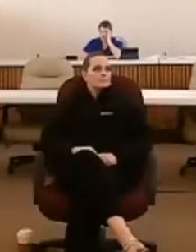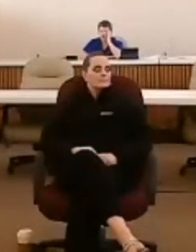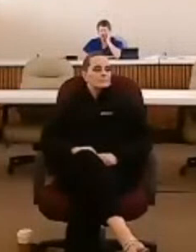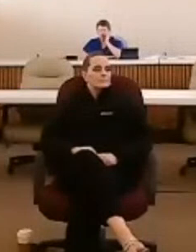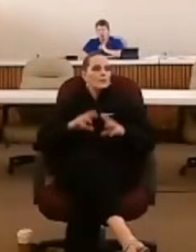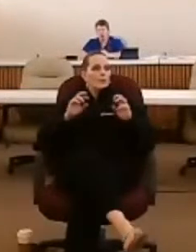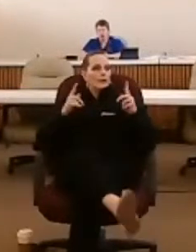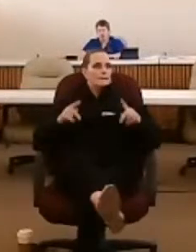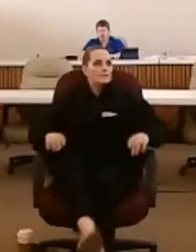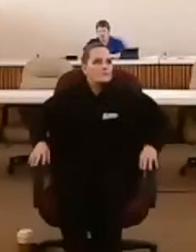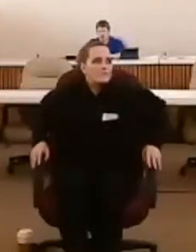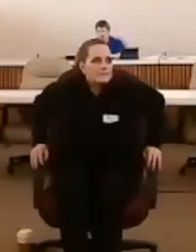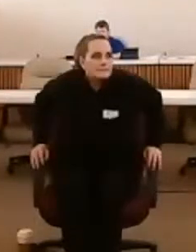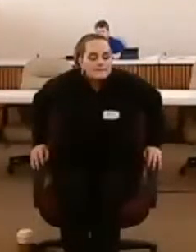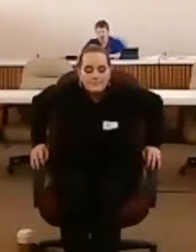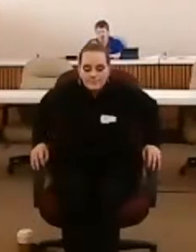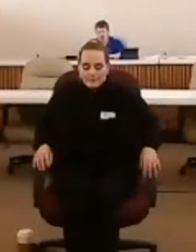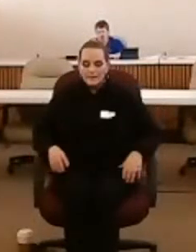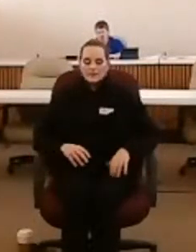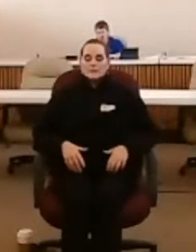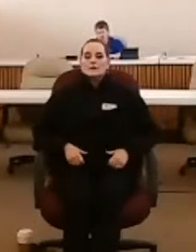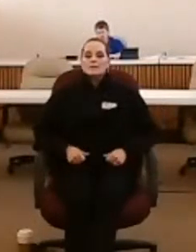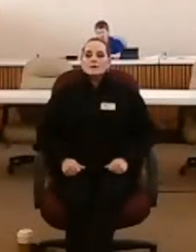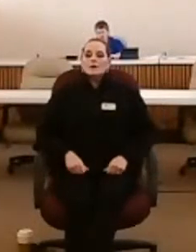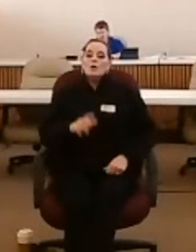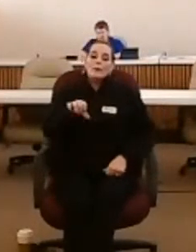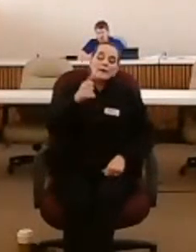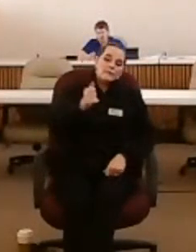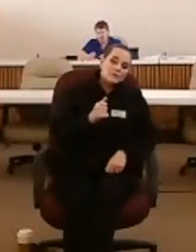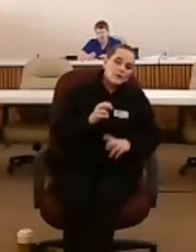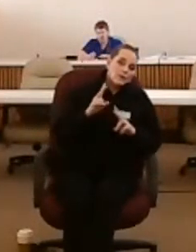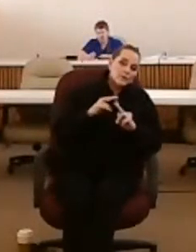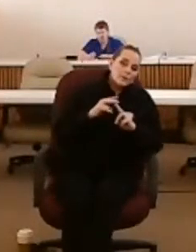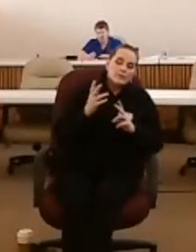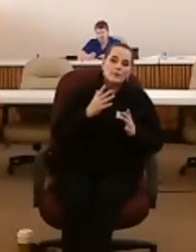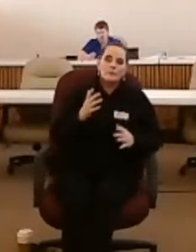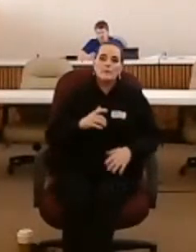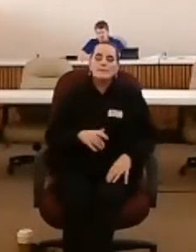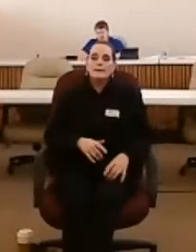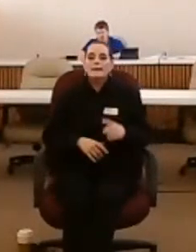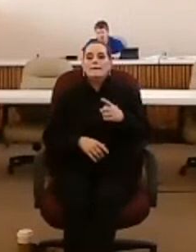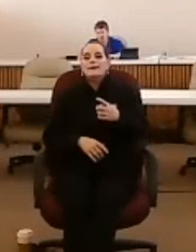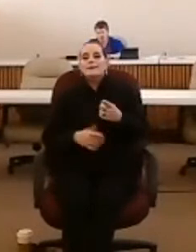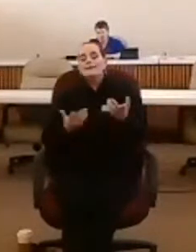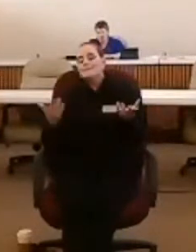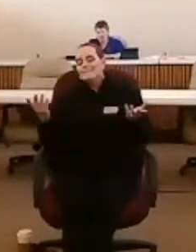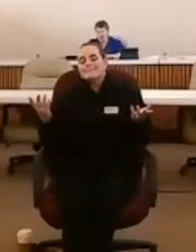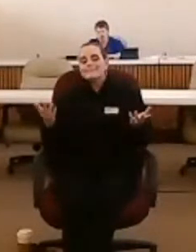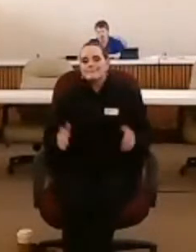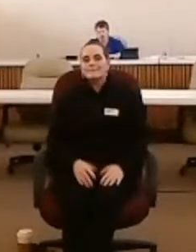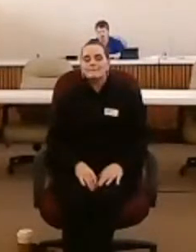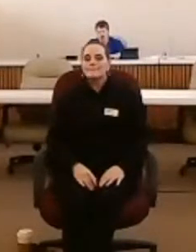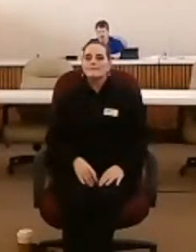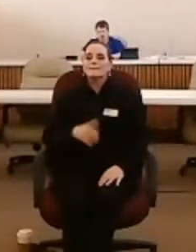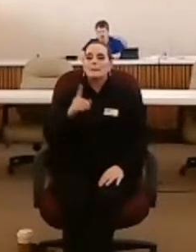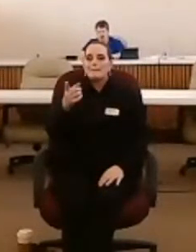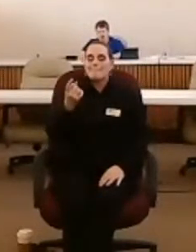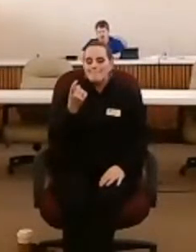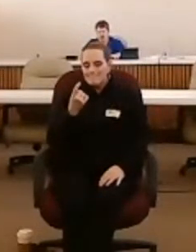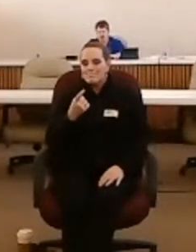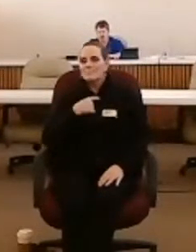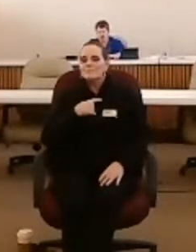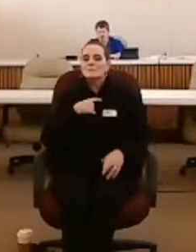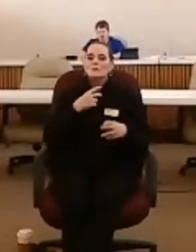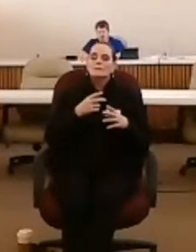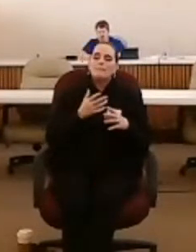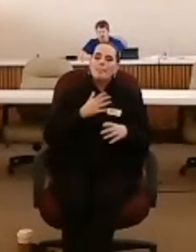Okay, All right, thank you. and we had another couple here from Lovelace, is that correct? Basically, You got to walk up to the mic, just say your name